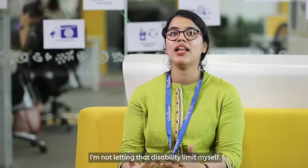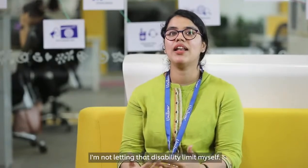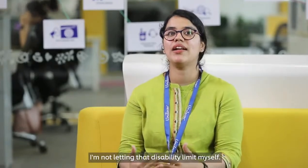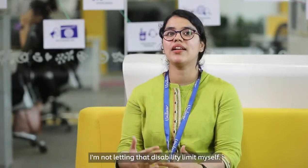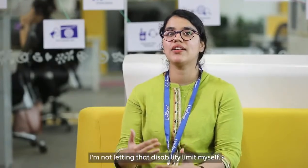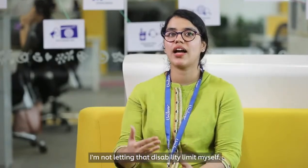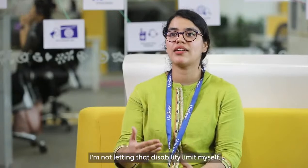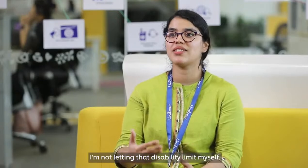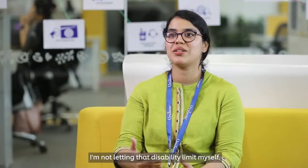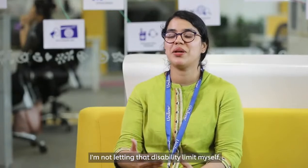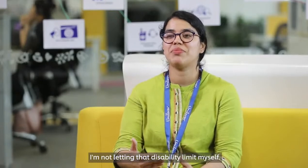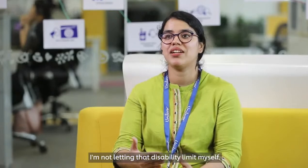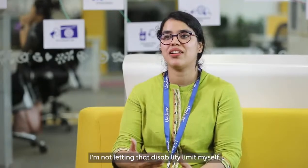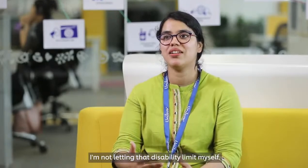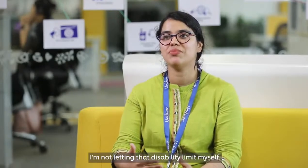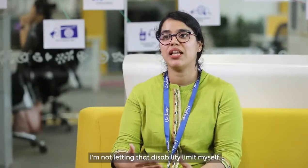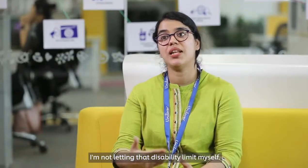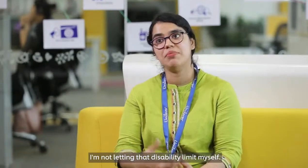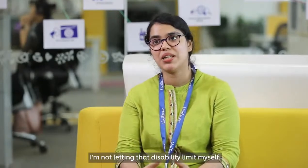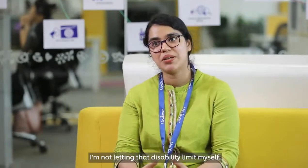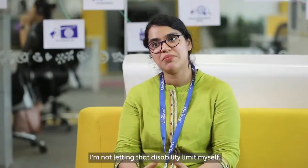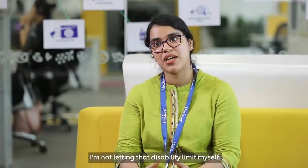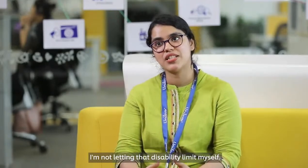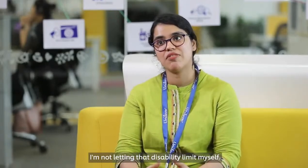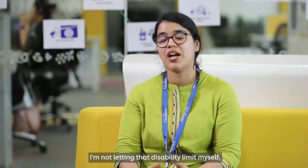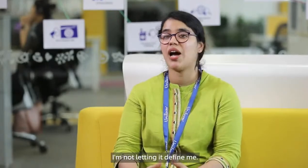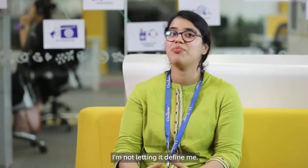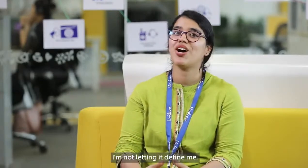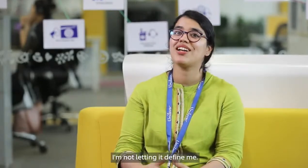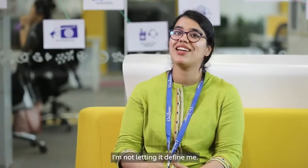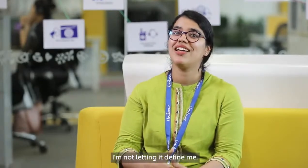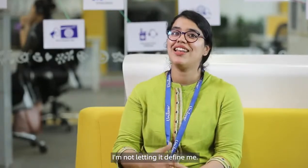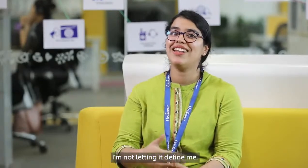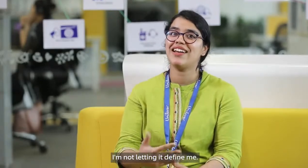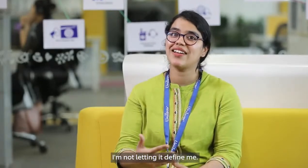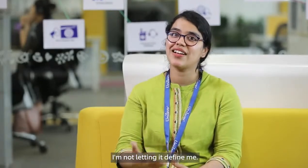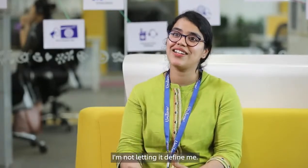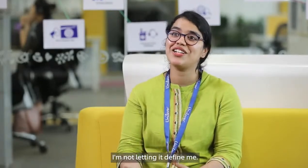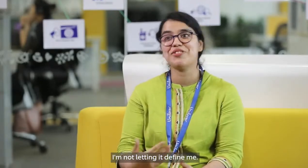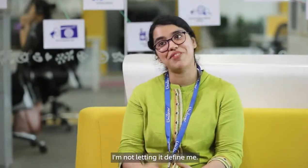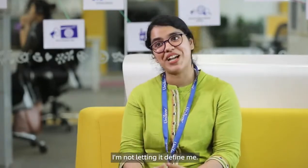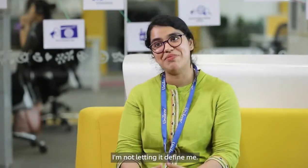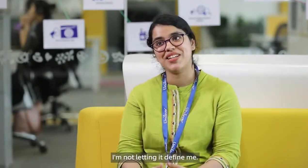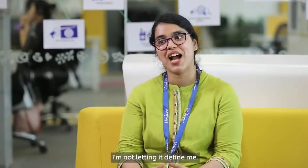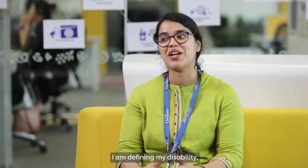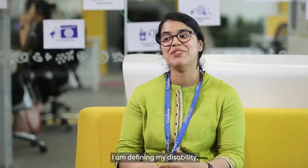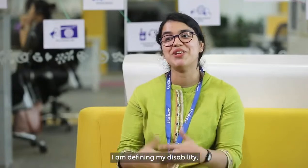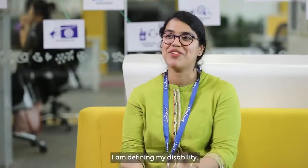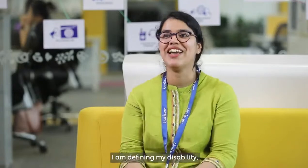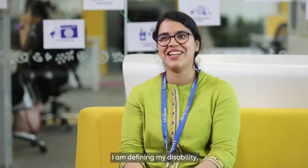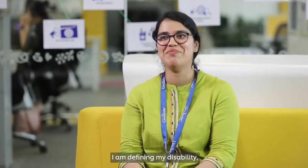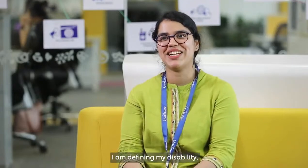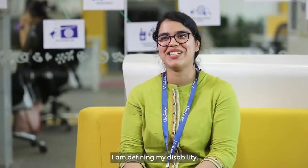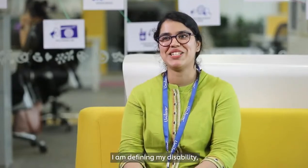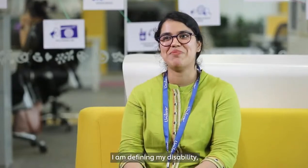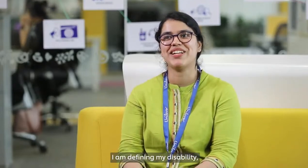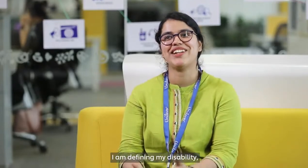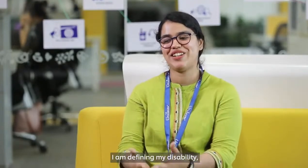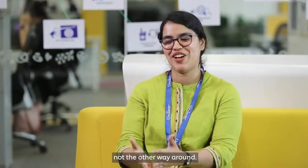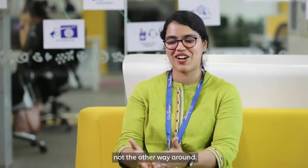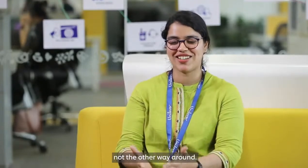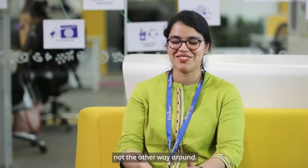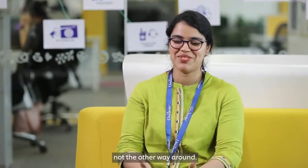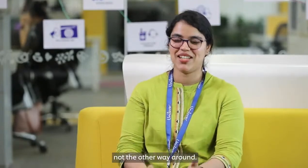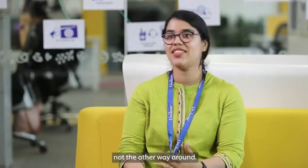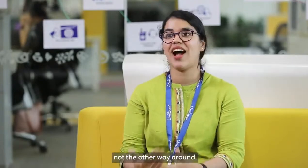I'm not letting that disability limit myself. I'm not letting it define me. I am defining my